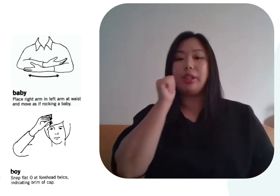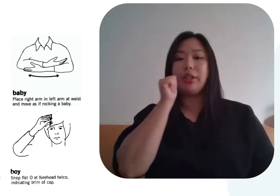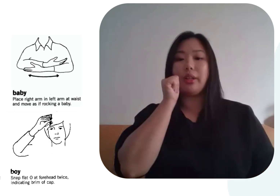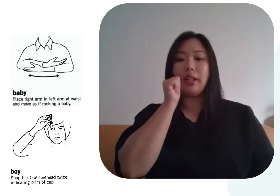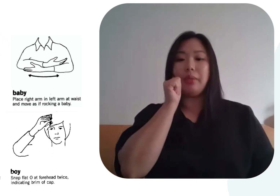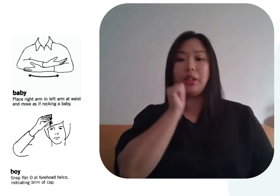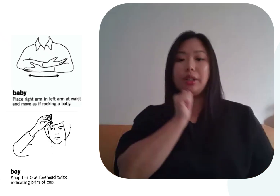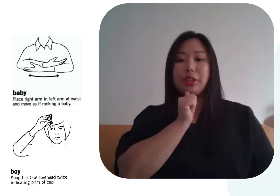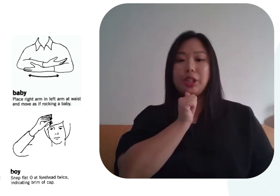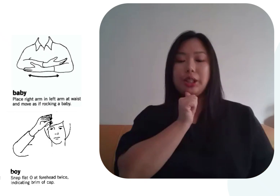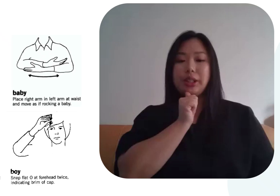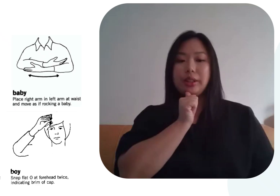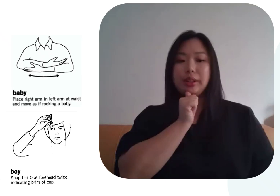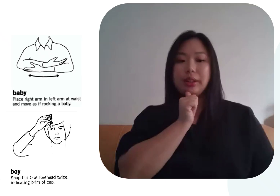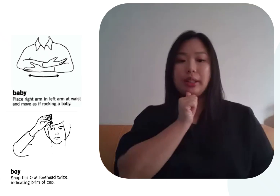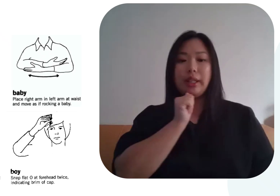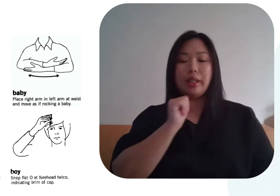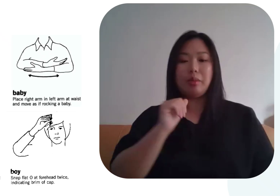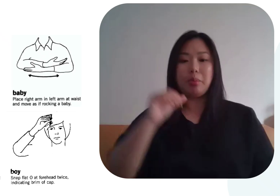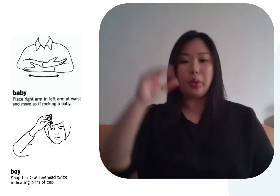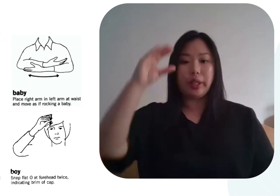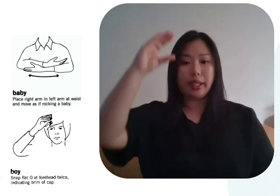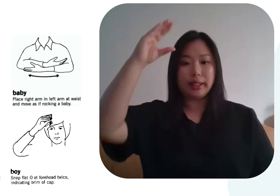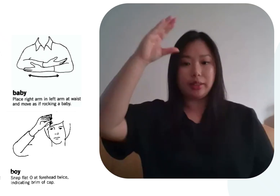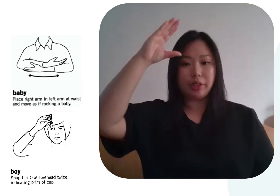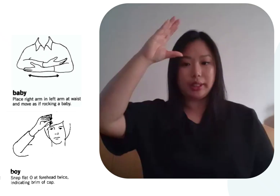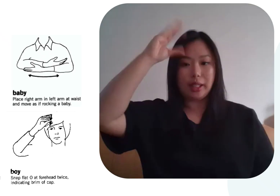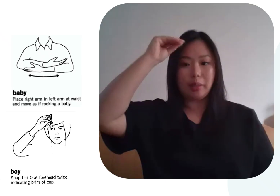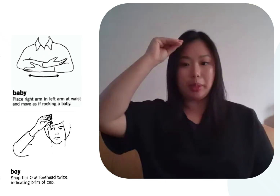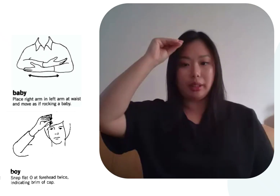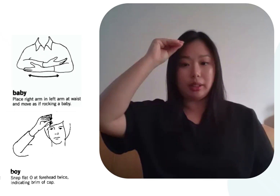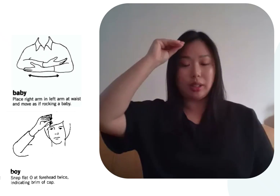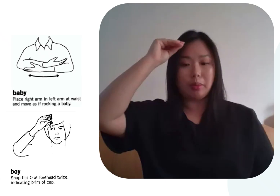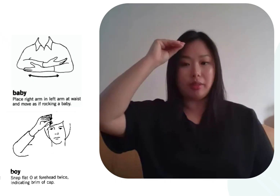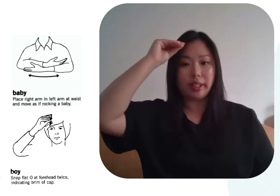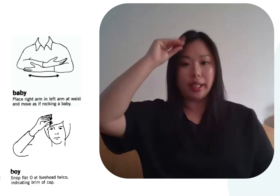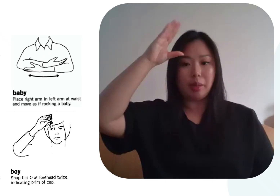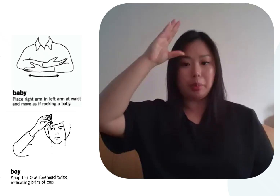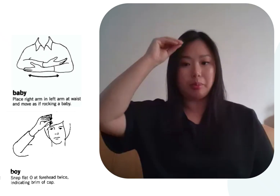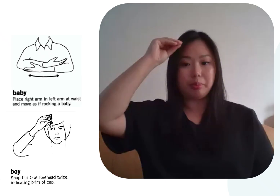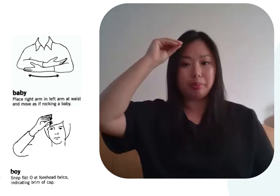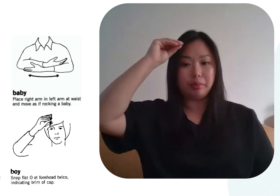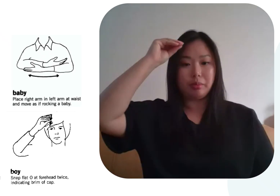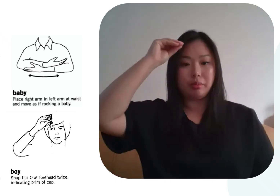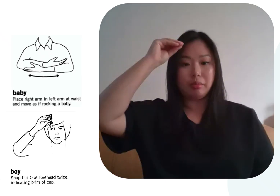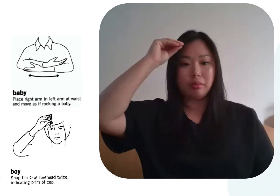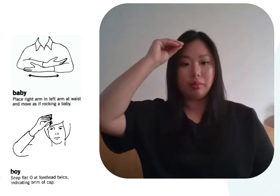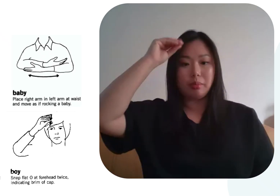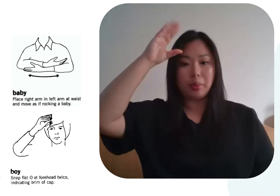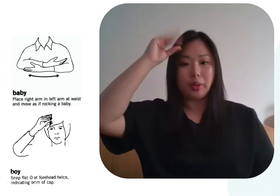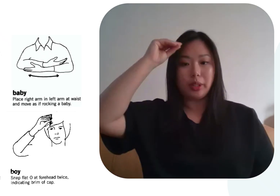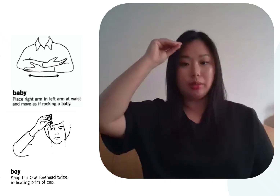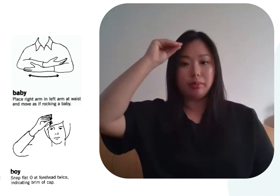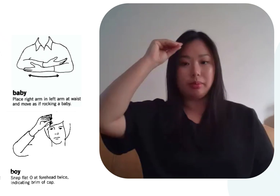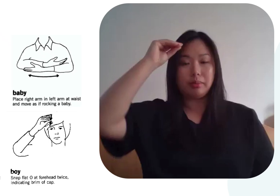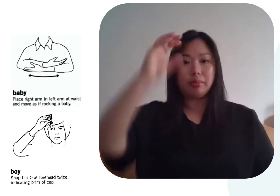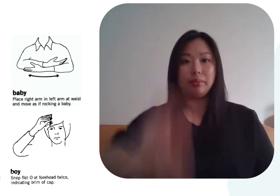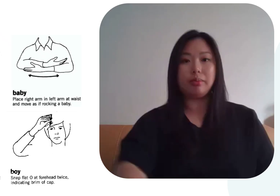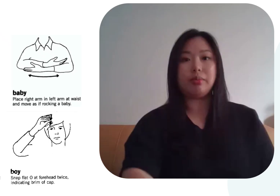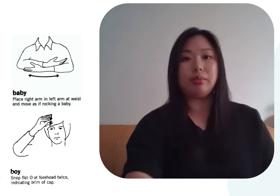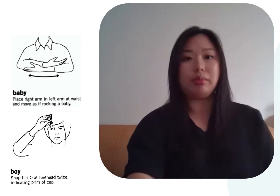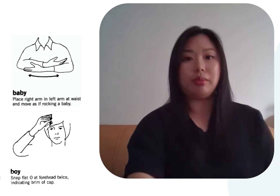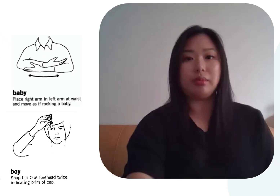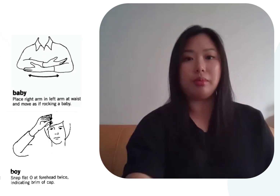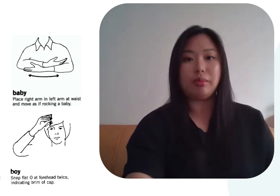Girl, you run your thumb along your cheek. And boy, as if you're snapping the top of a cap. Boy.